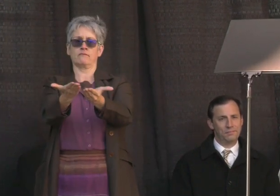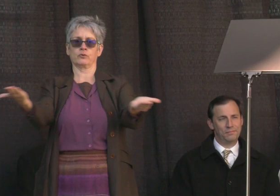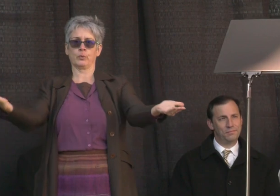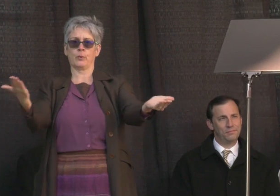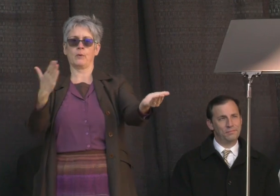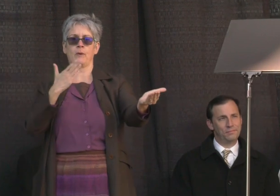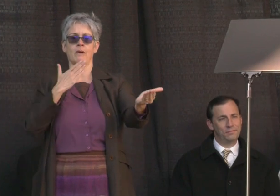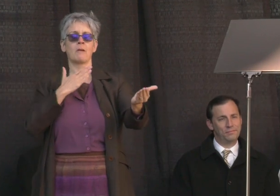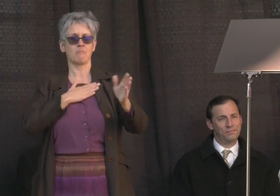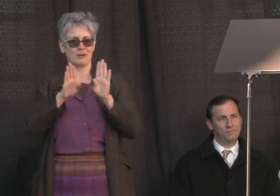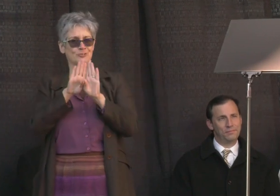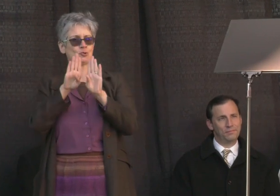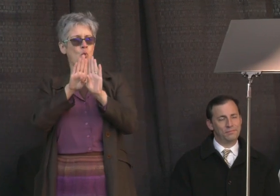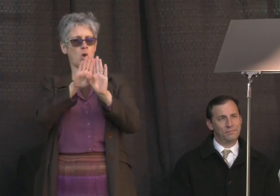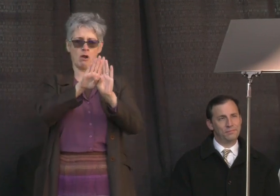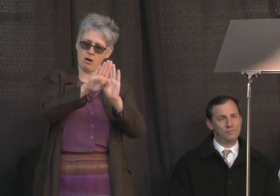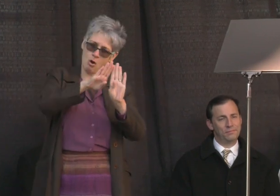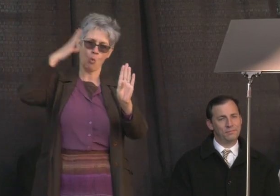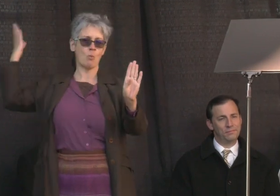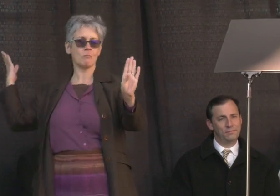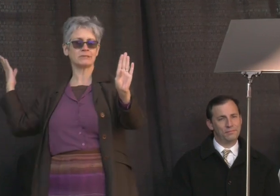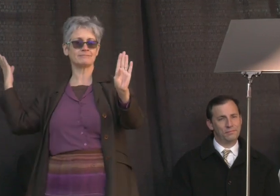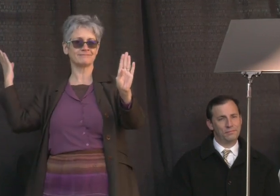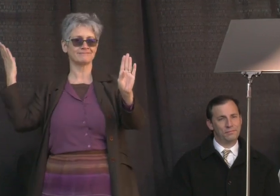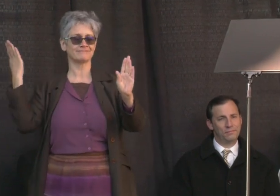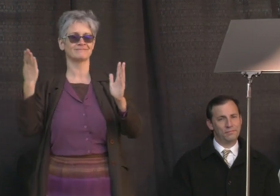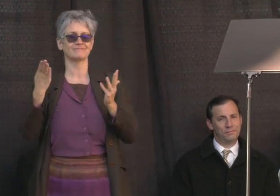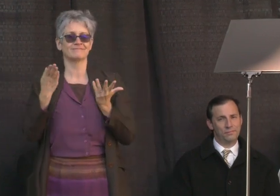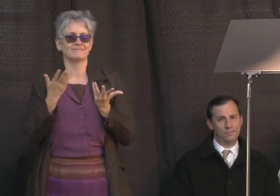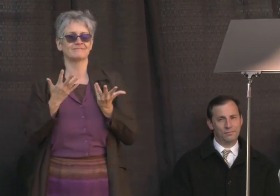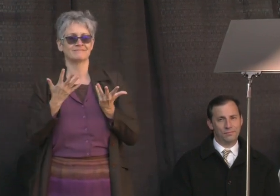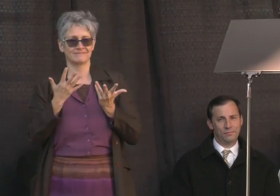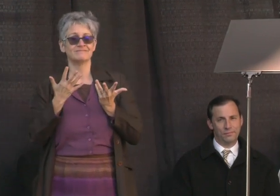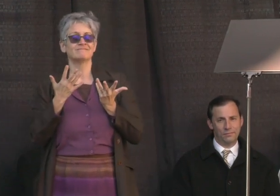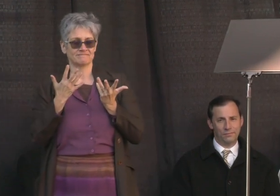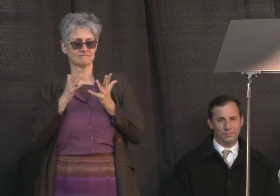Our campaign was helping people realize Columbia's bright future.